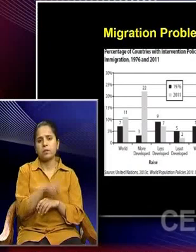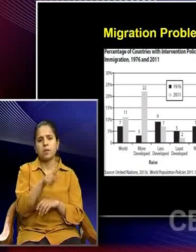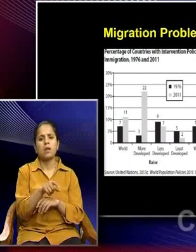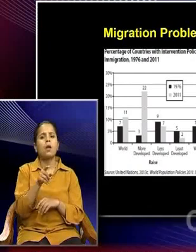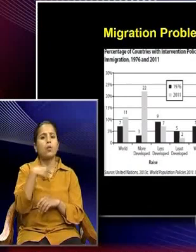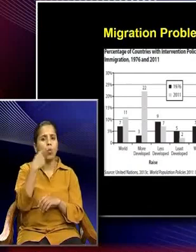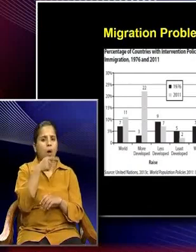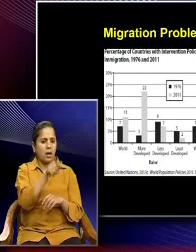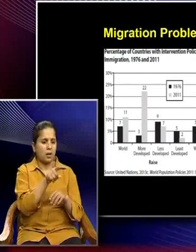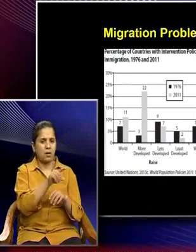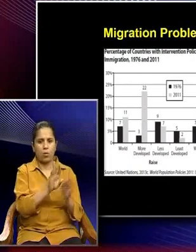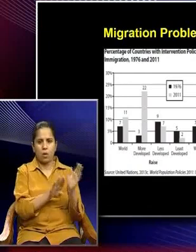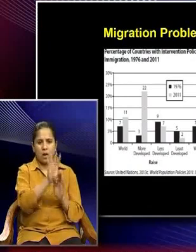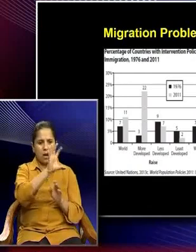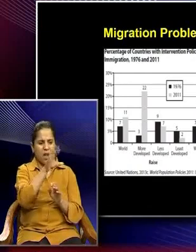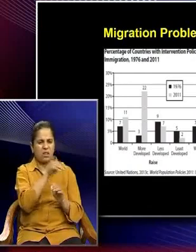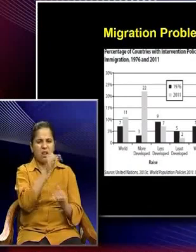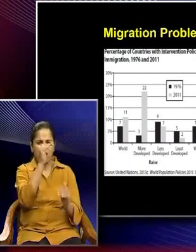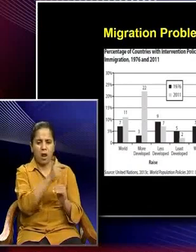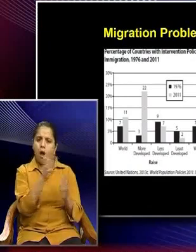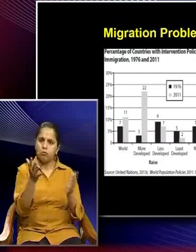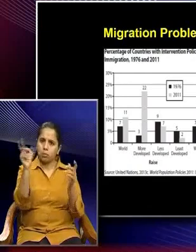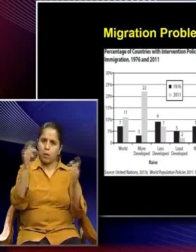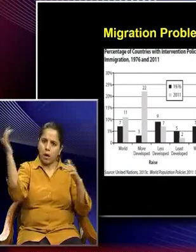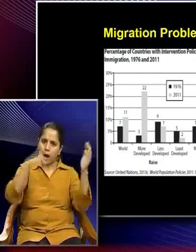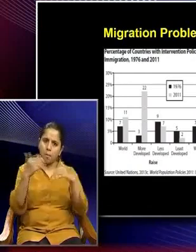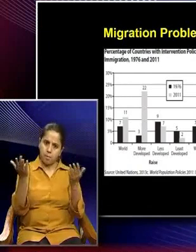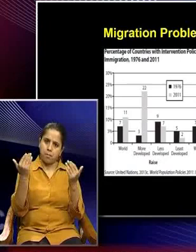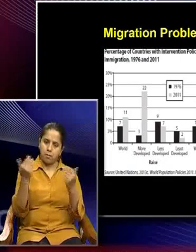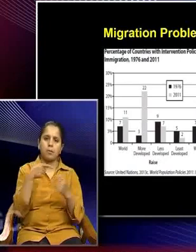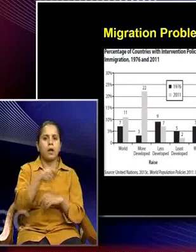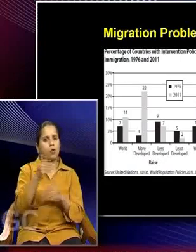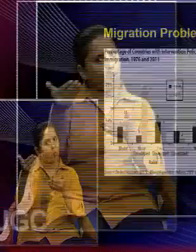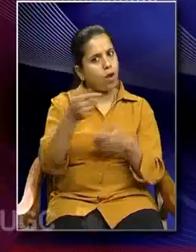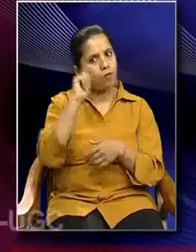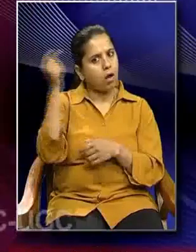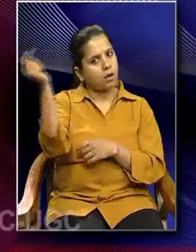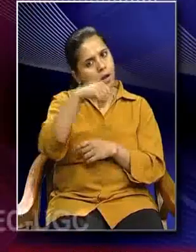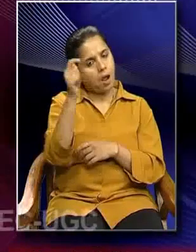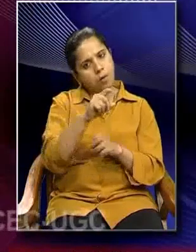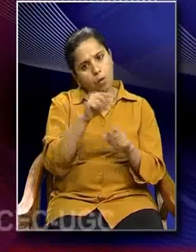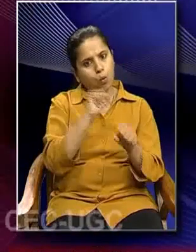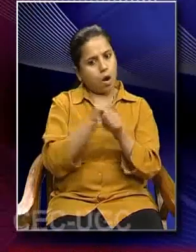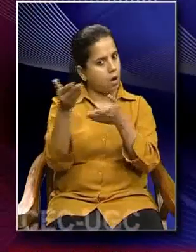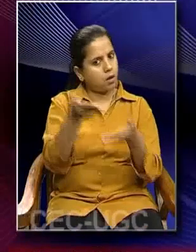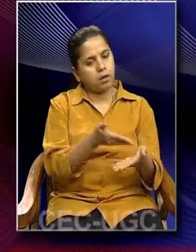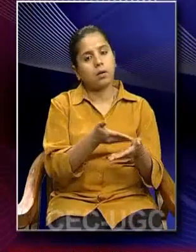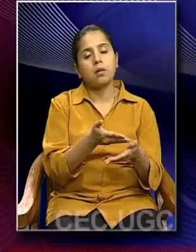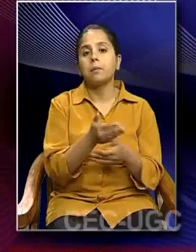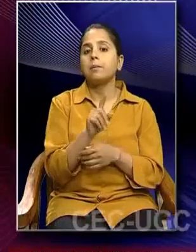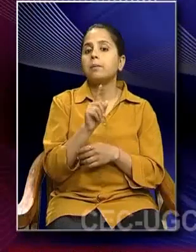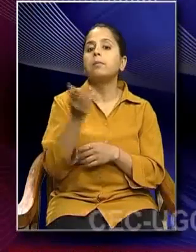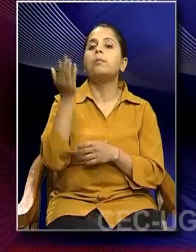developed countries were encouraging immigration. Immigration means they were welcoming foreigners to come and work for them.